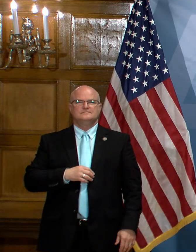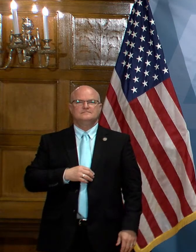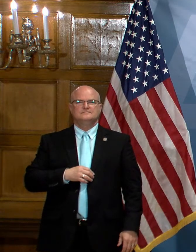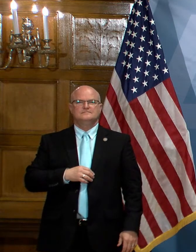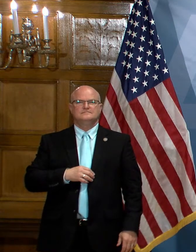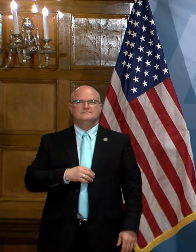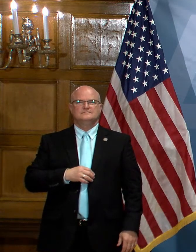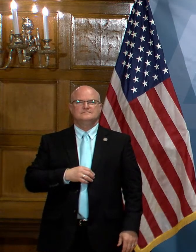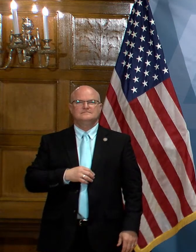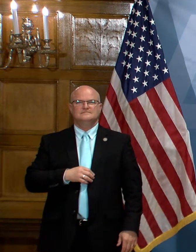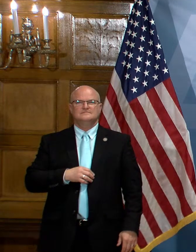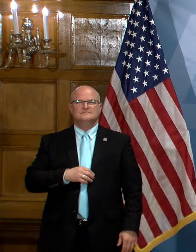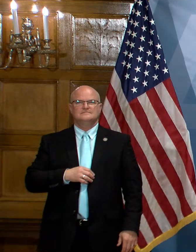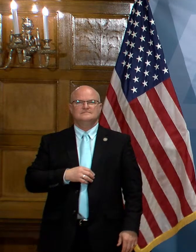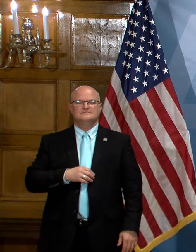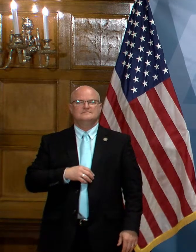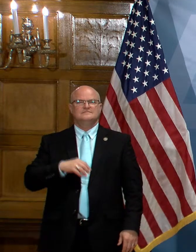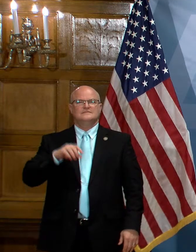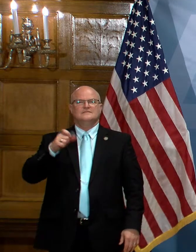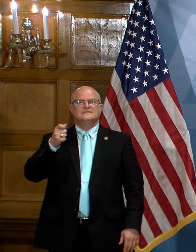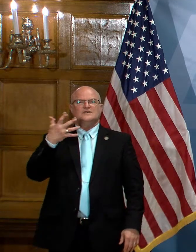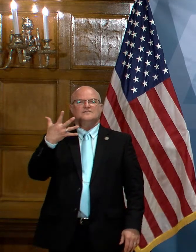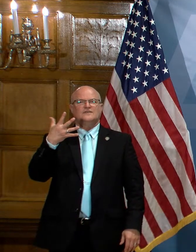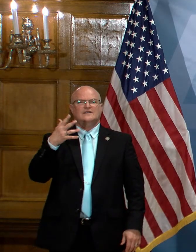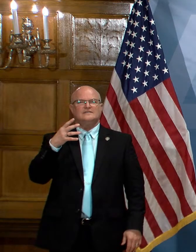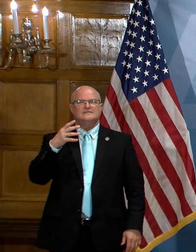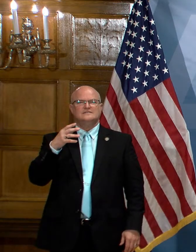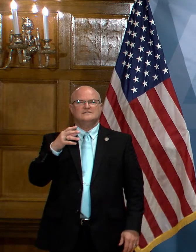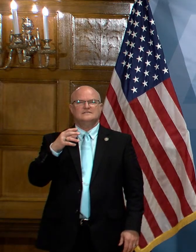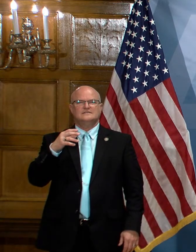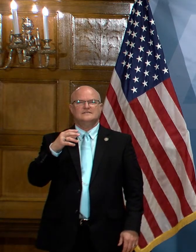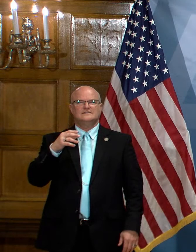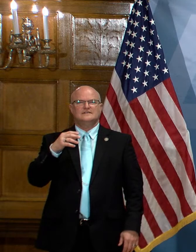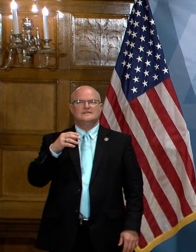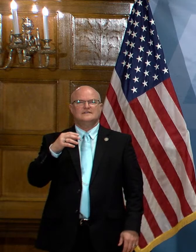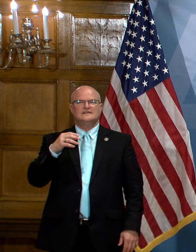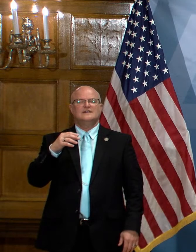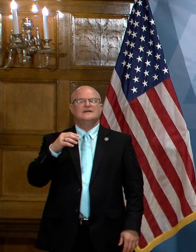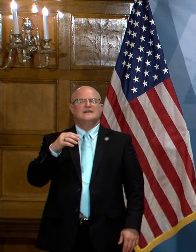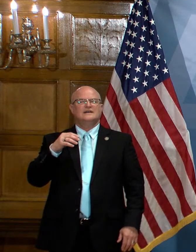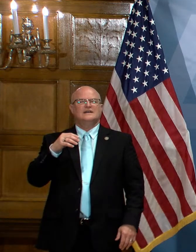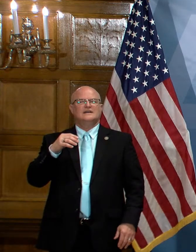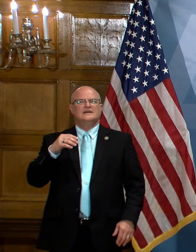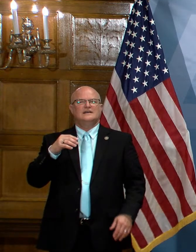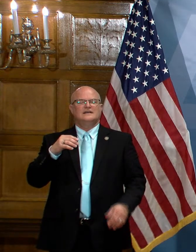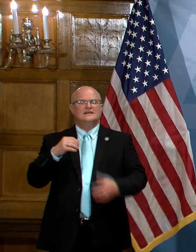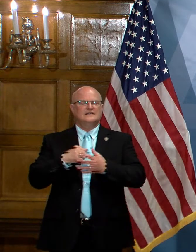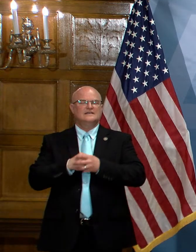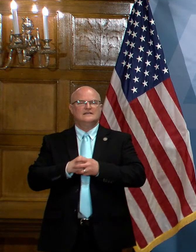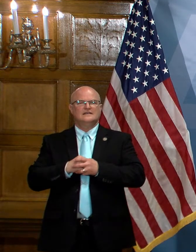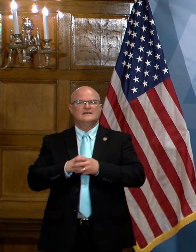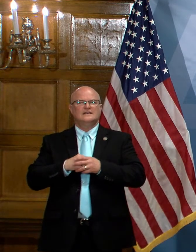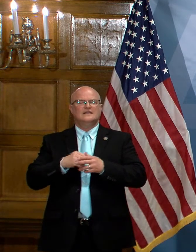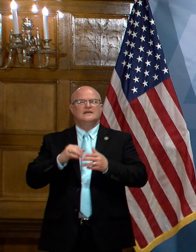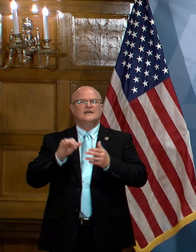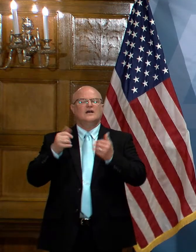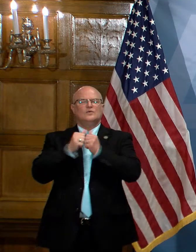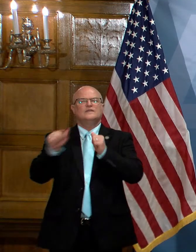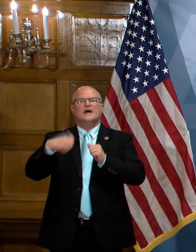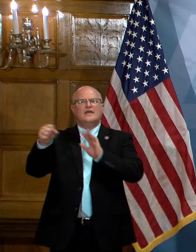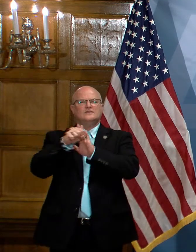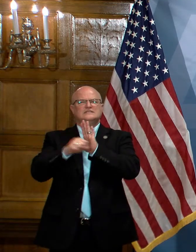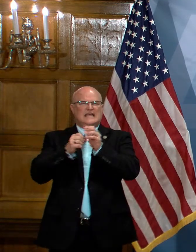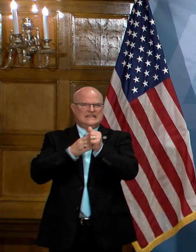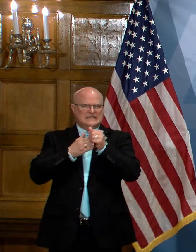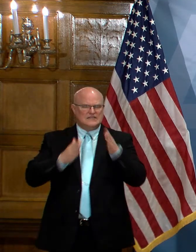Hi, Governor. This is Allie Lynch with 5 News in Northwest Arkansas. I hear Channel 5. Congressman Womack met with you yesterday, Governor, along with other